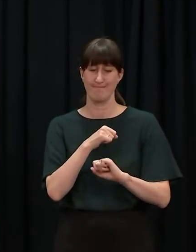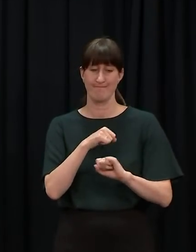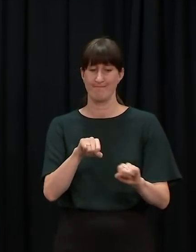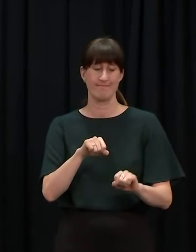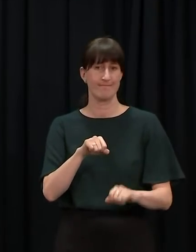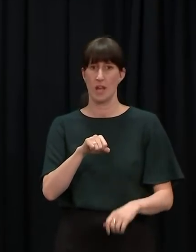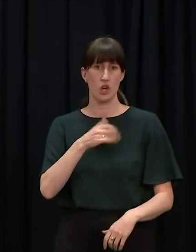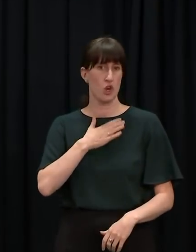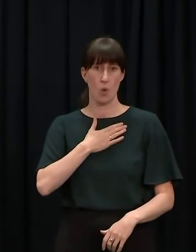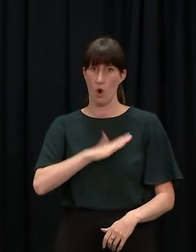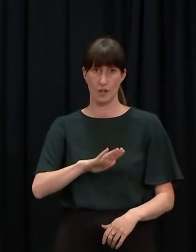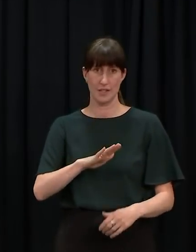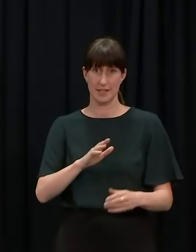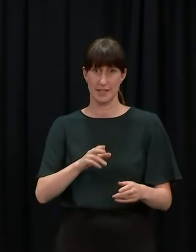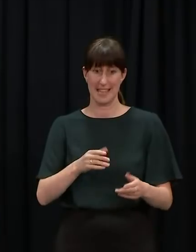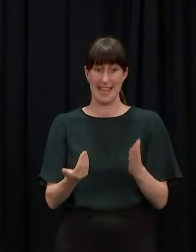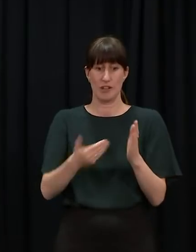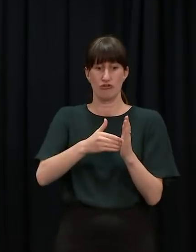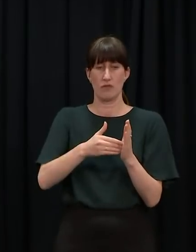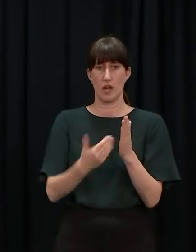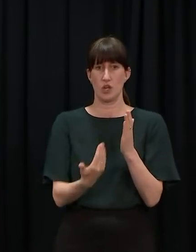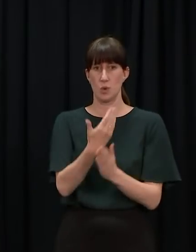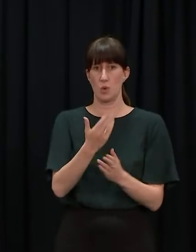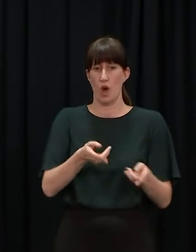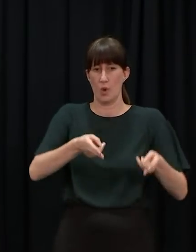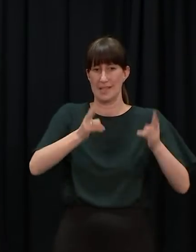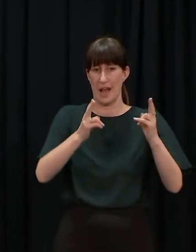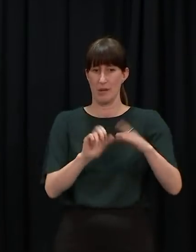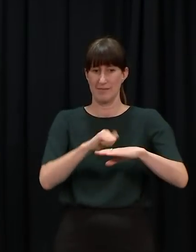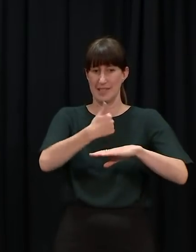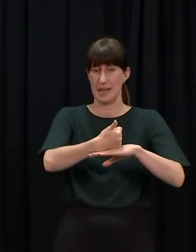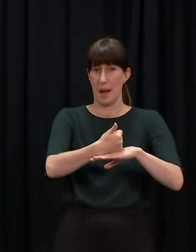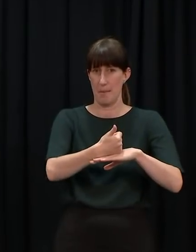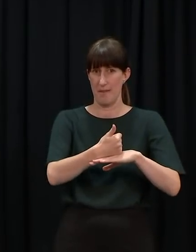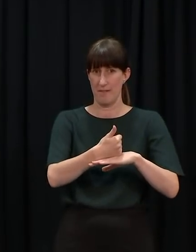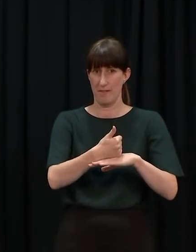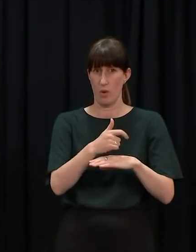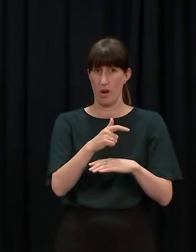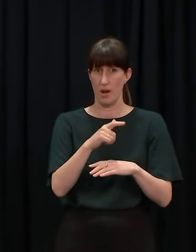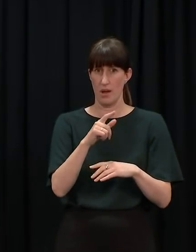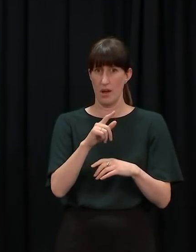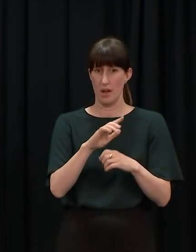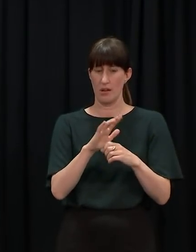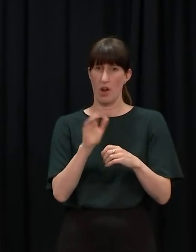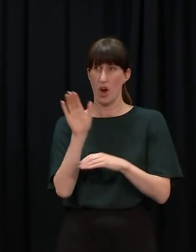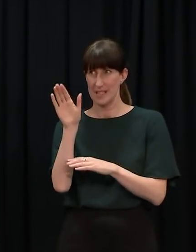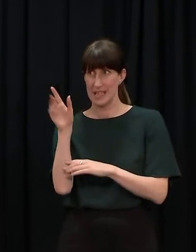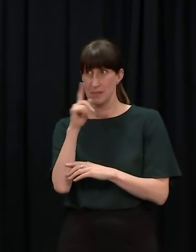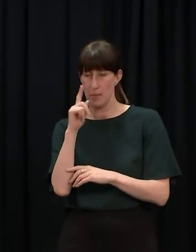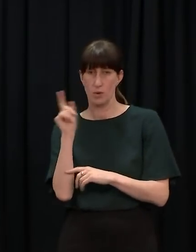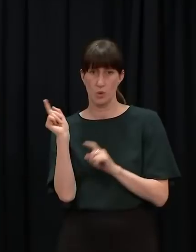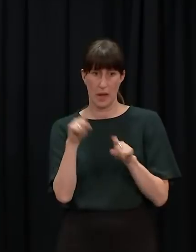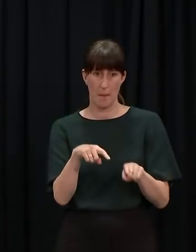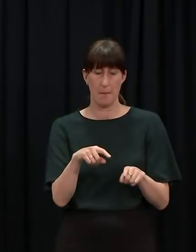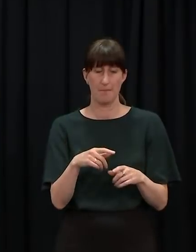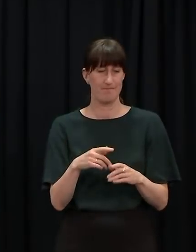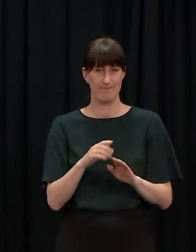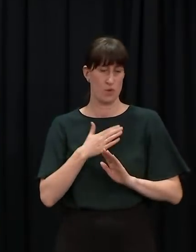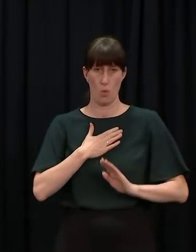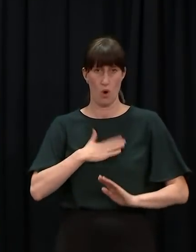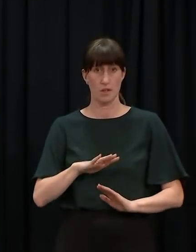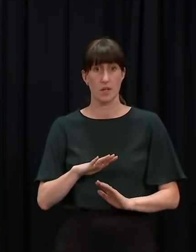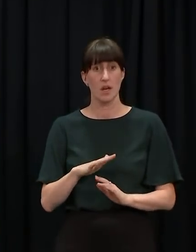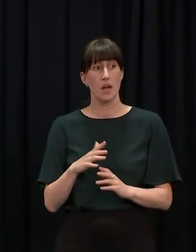campaigning against additional MIQ being established. And so, yes, of course, I take that into account. We are looking to increase